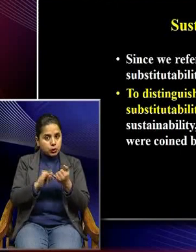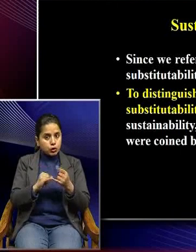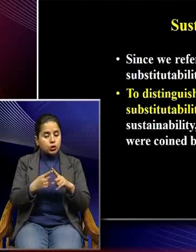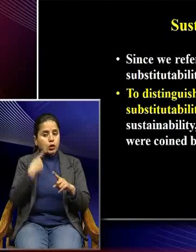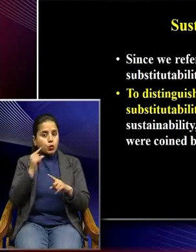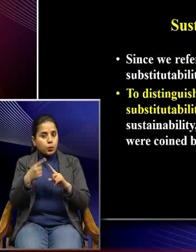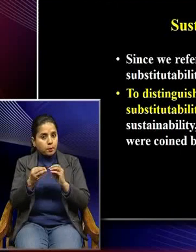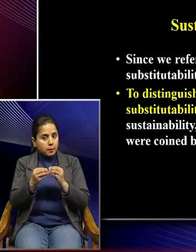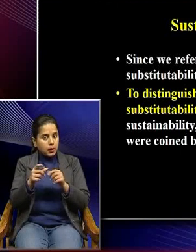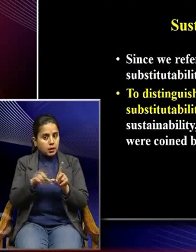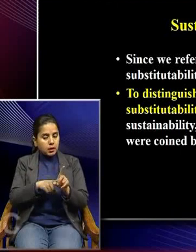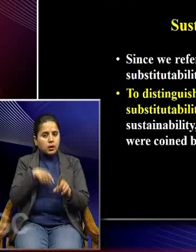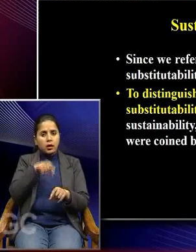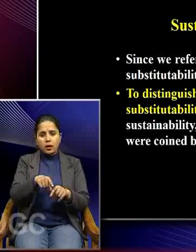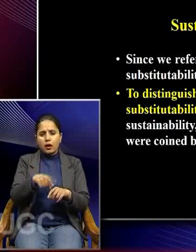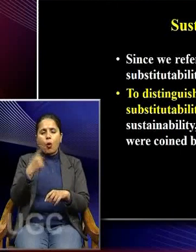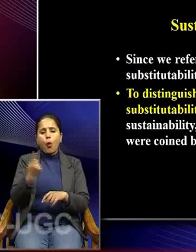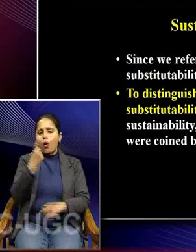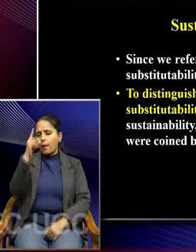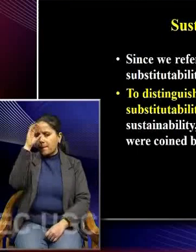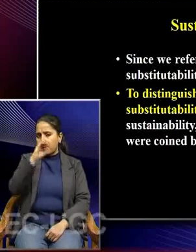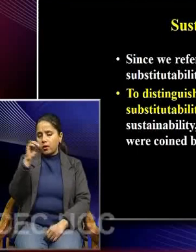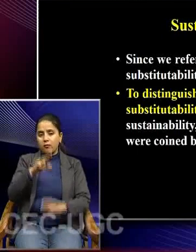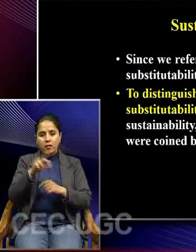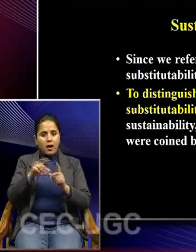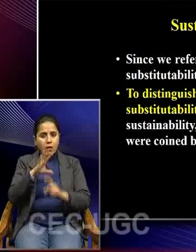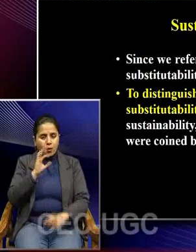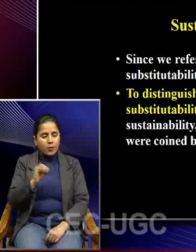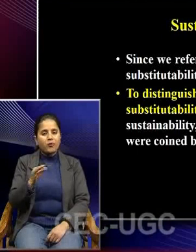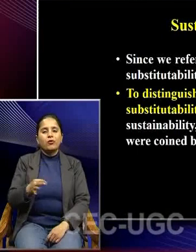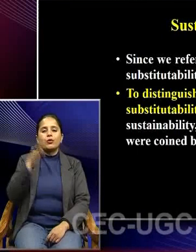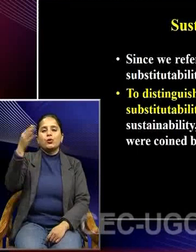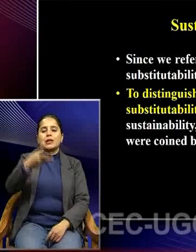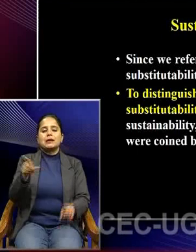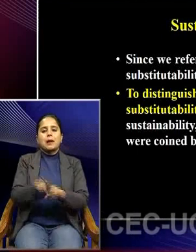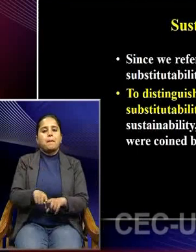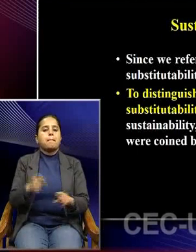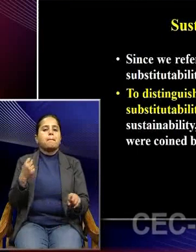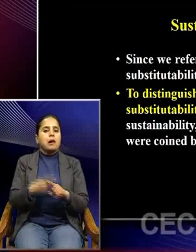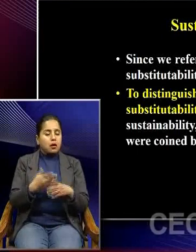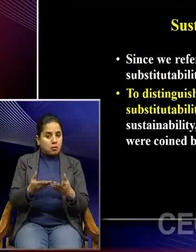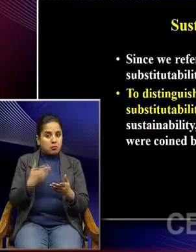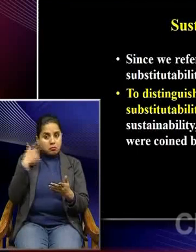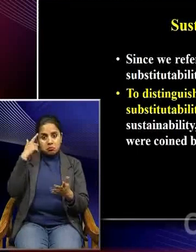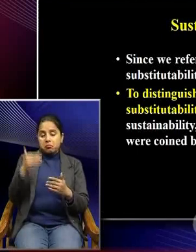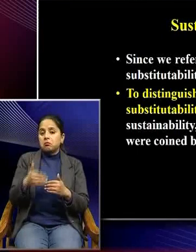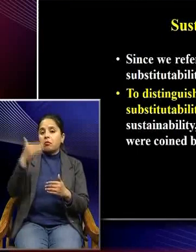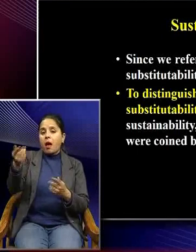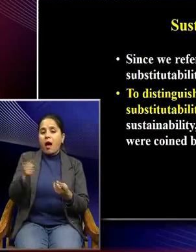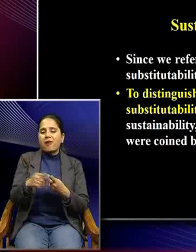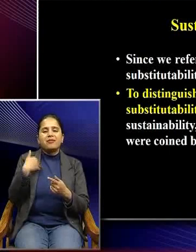just an opinion and not the fact, because we are referring to the future. So we do not know what's going to